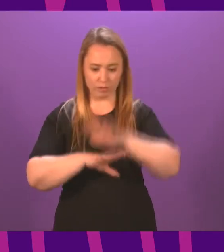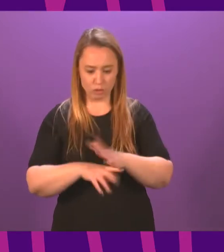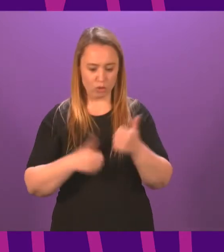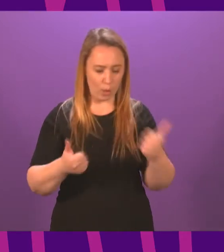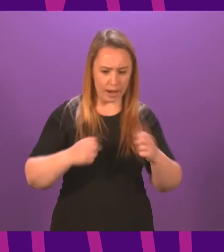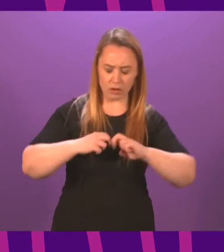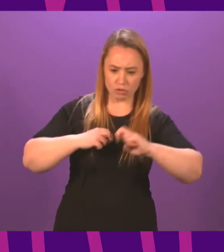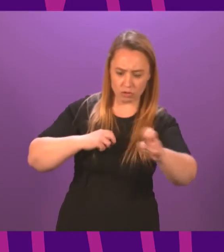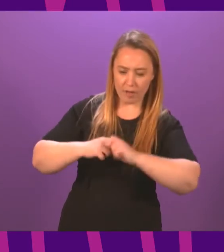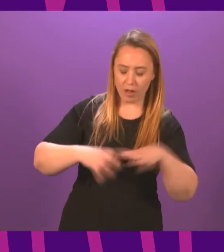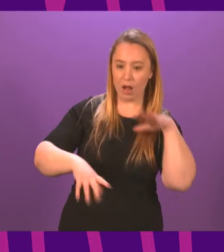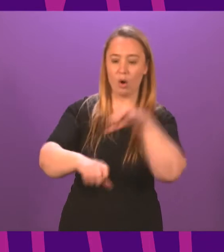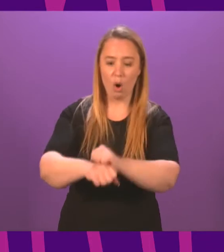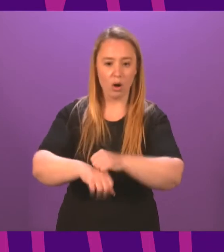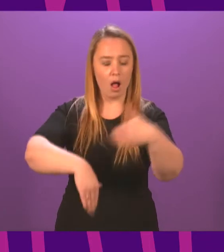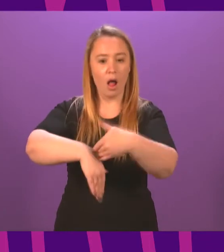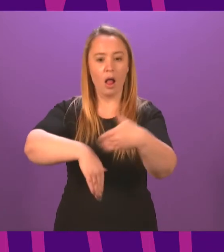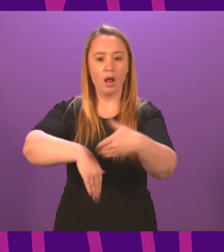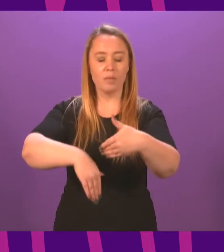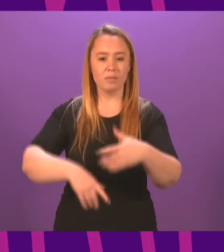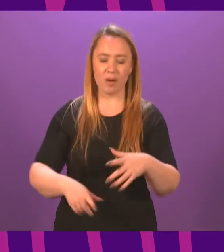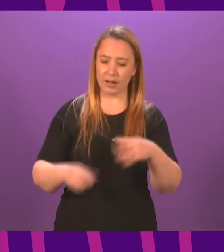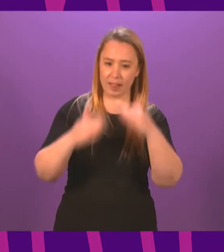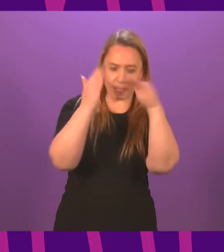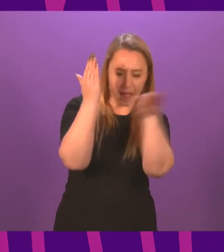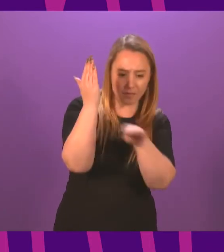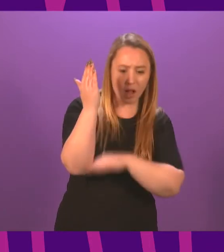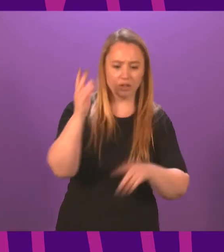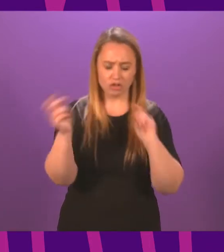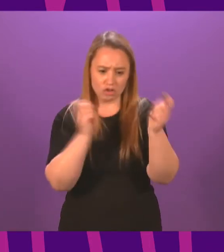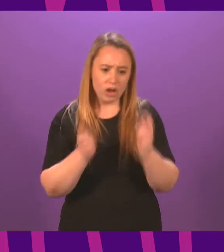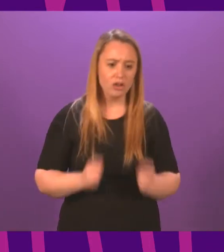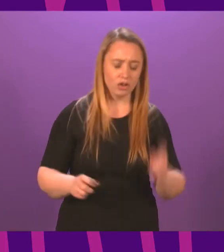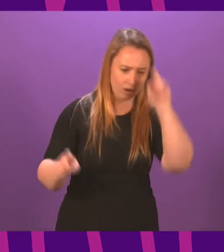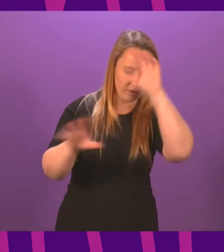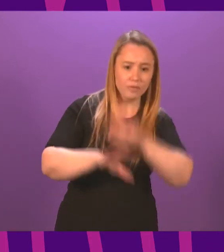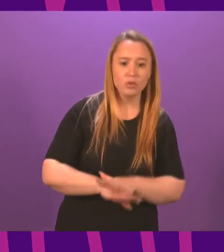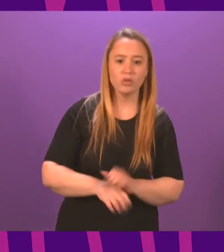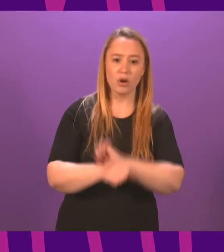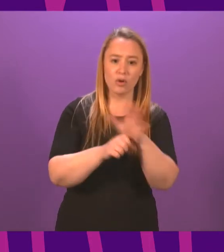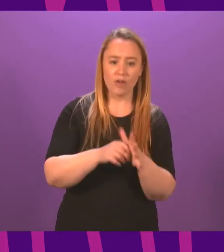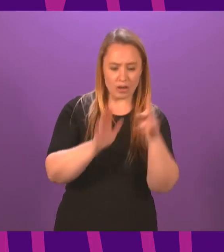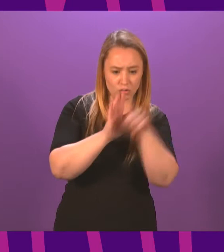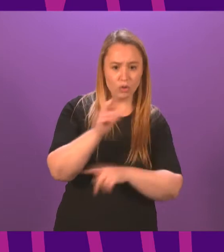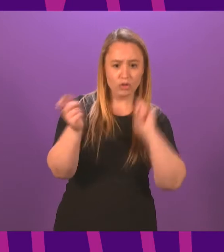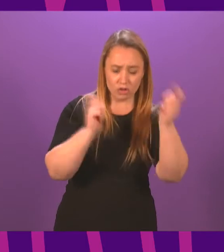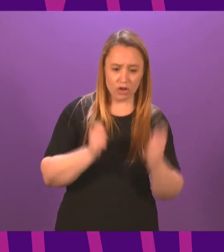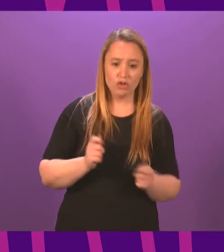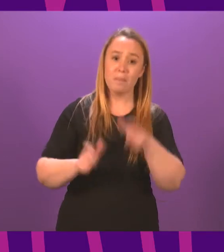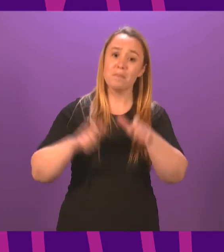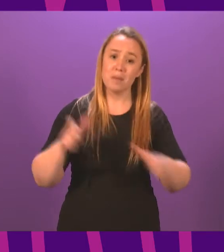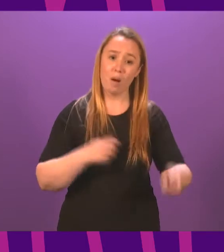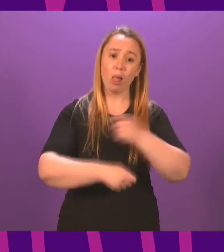complex, ever-changing system of levels and a constant chopping and changing of COVID-19 rules. So